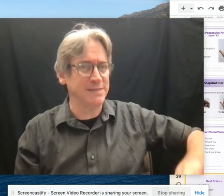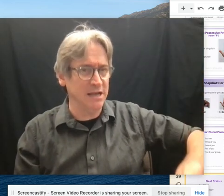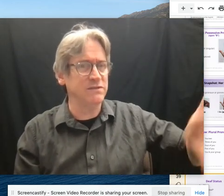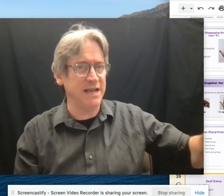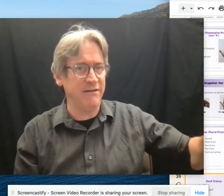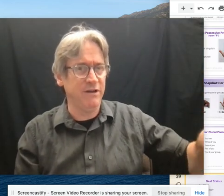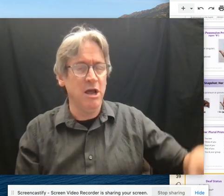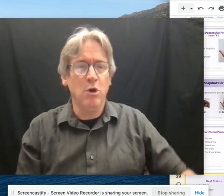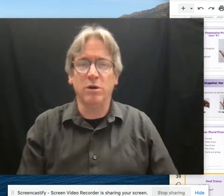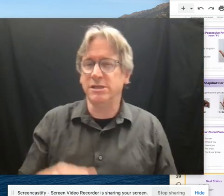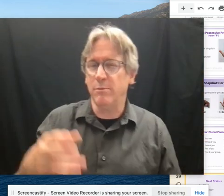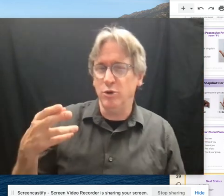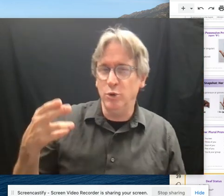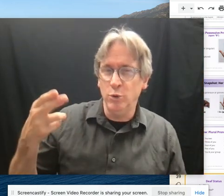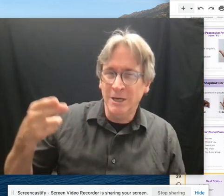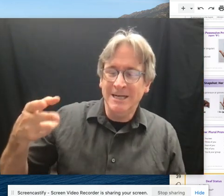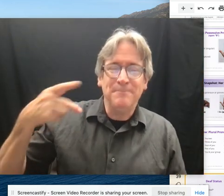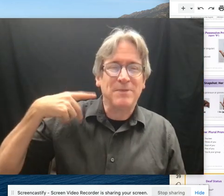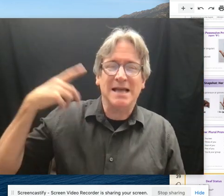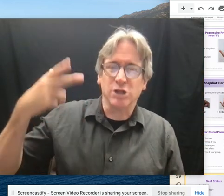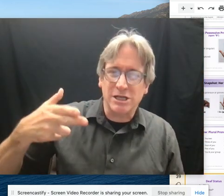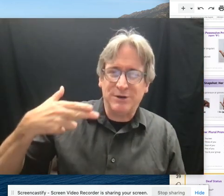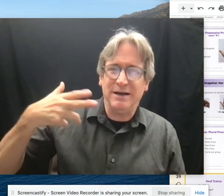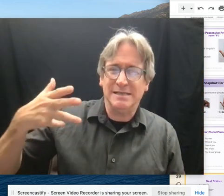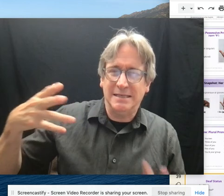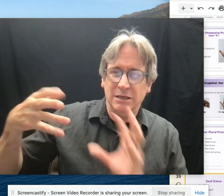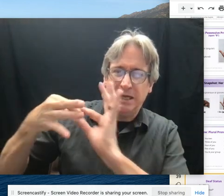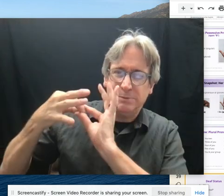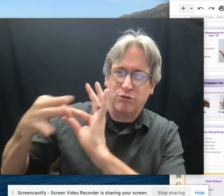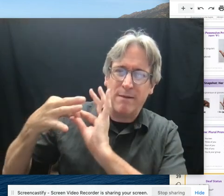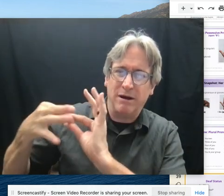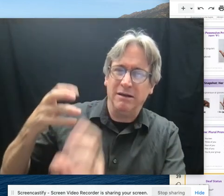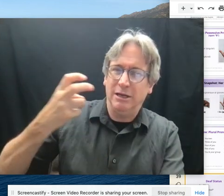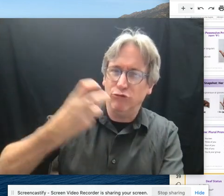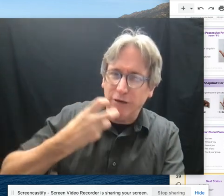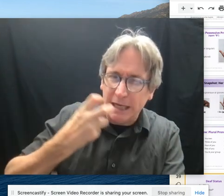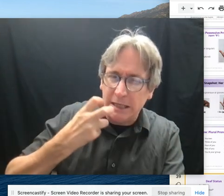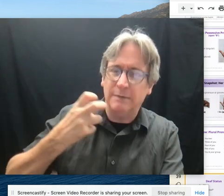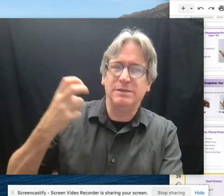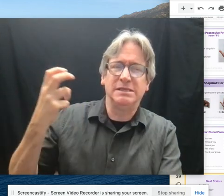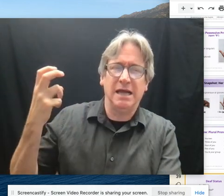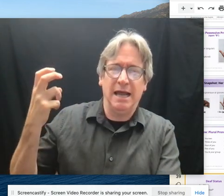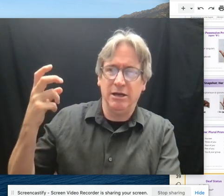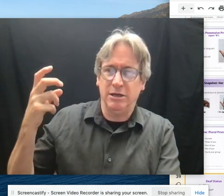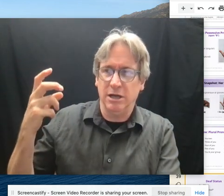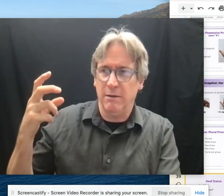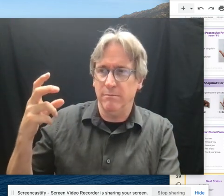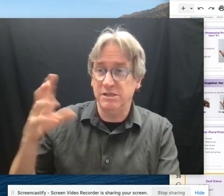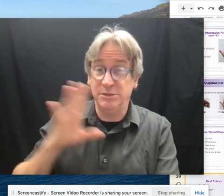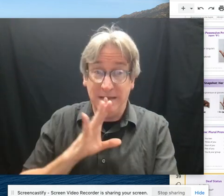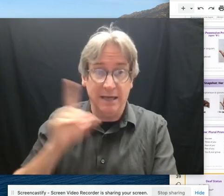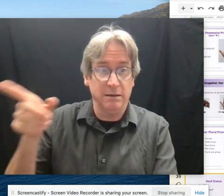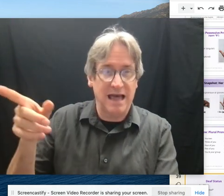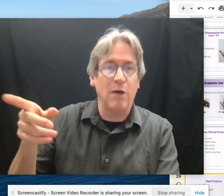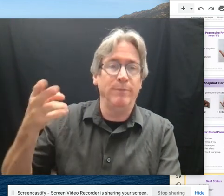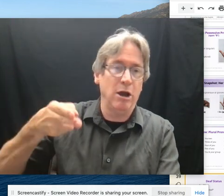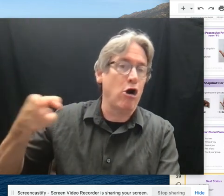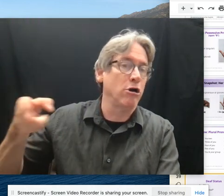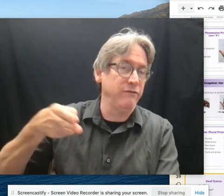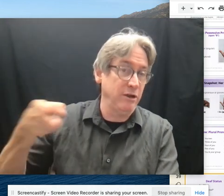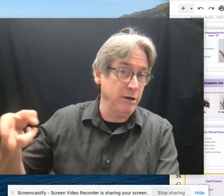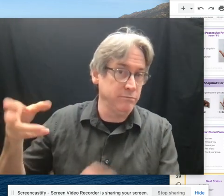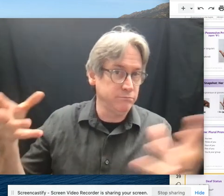consider themselves deaf, where someone who has lost their hearing and still is primarily reading lips and speaking, that